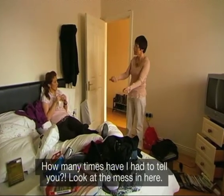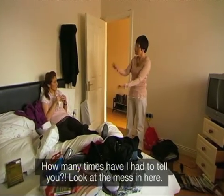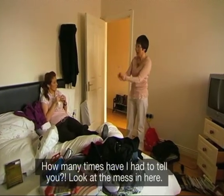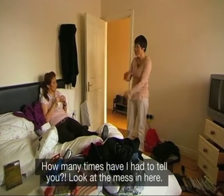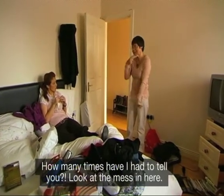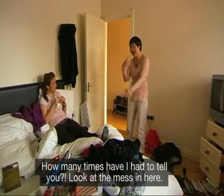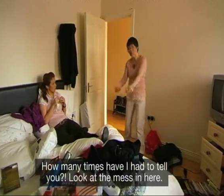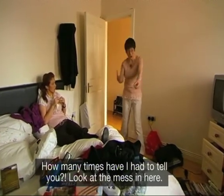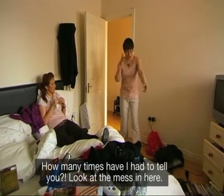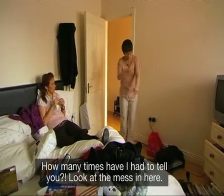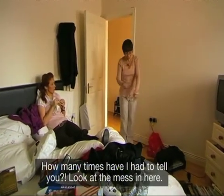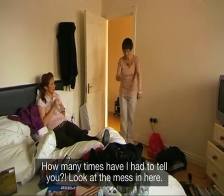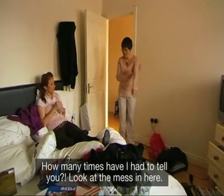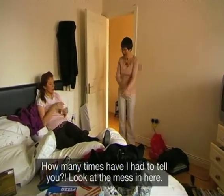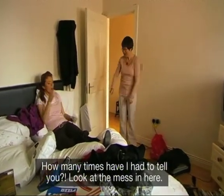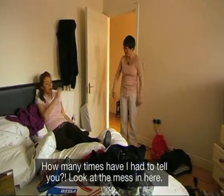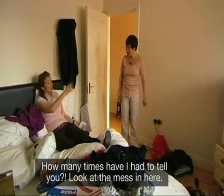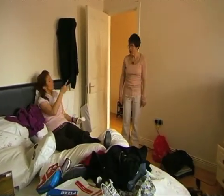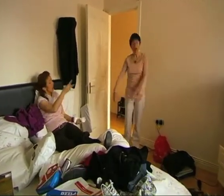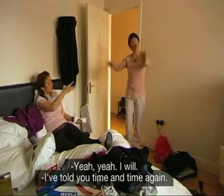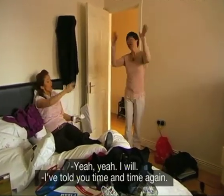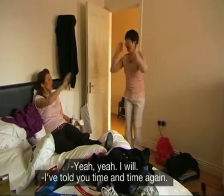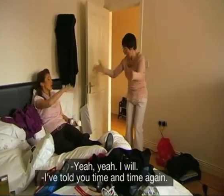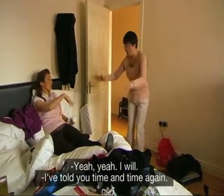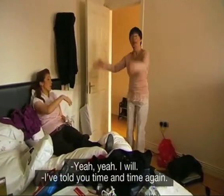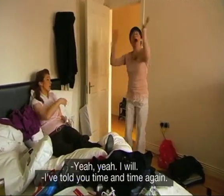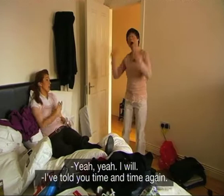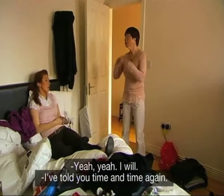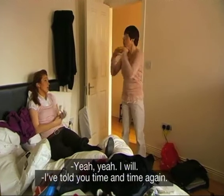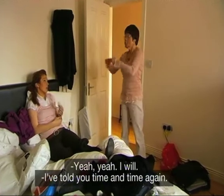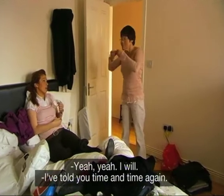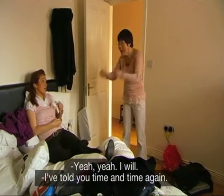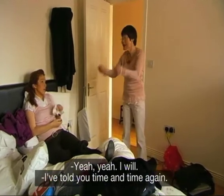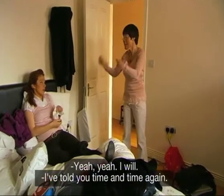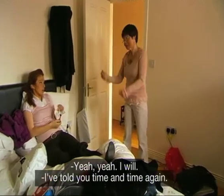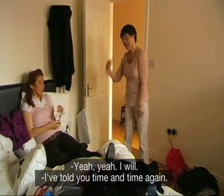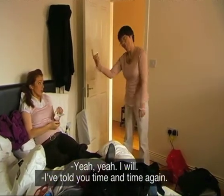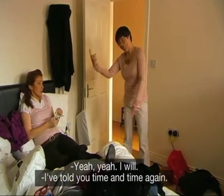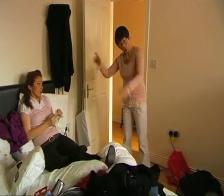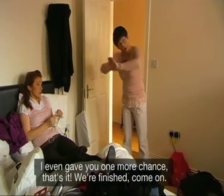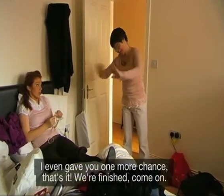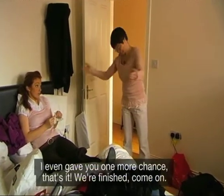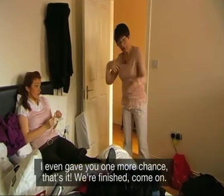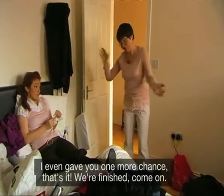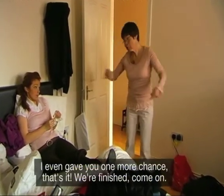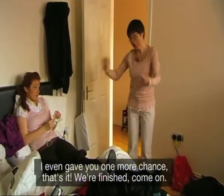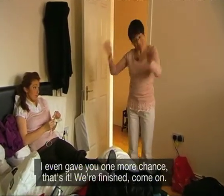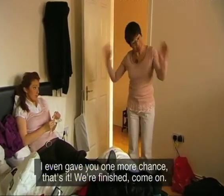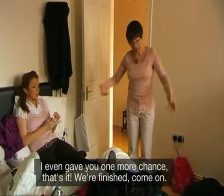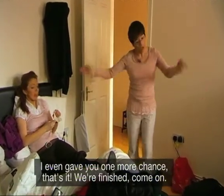How many times have I had to tell you? Look at the mess in here. Yeah, I will. I've told you time and time again. I even gave you one more chance. That's